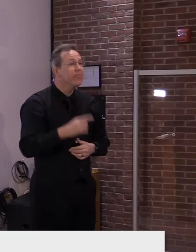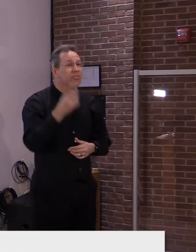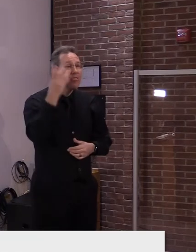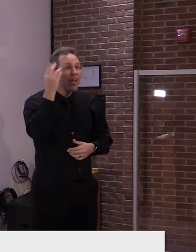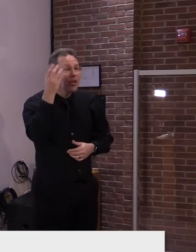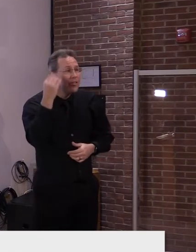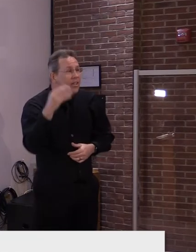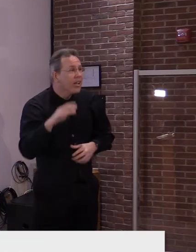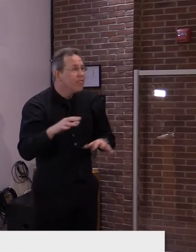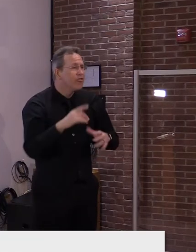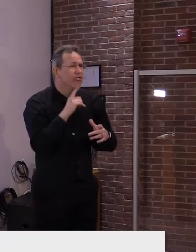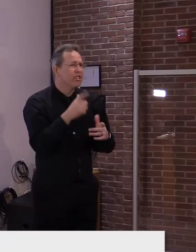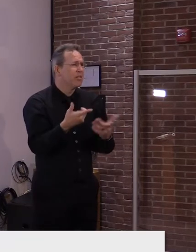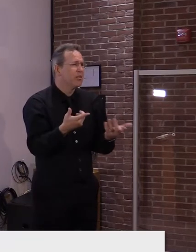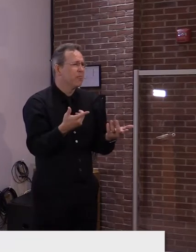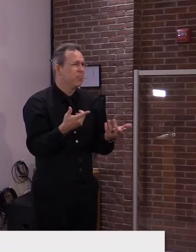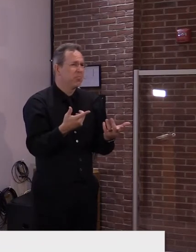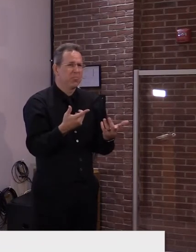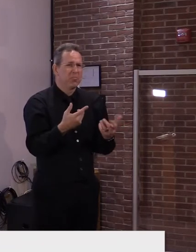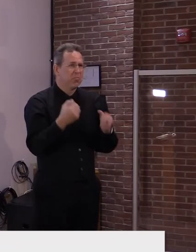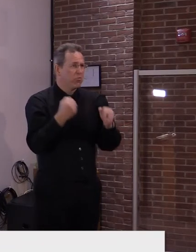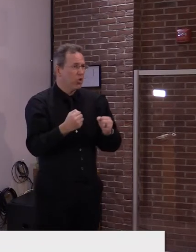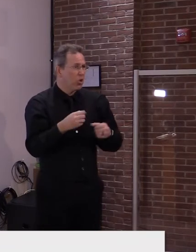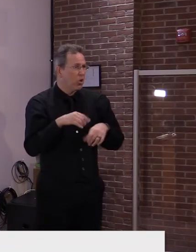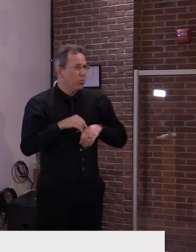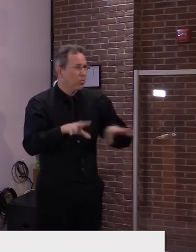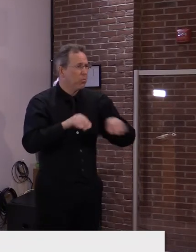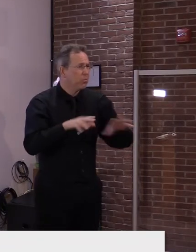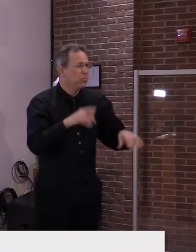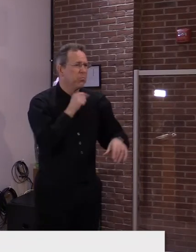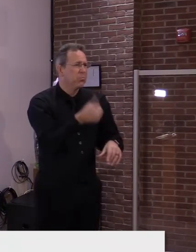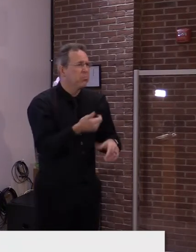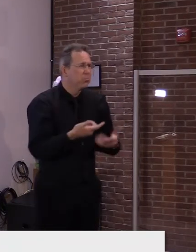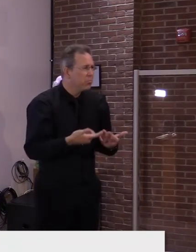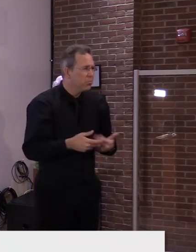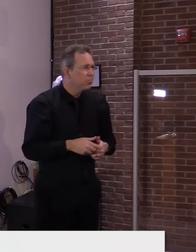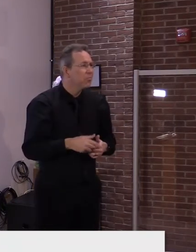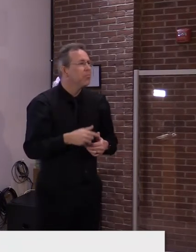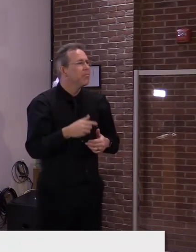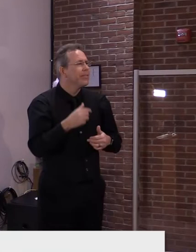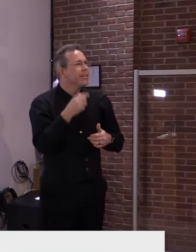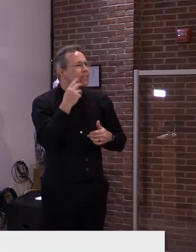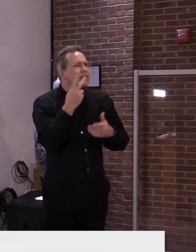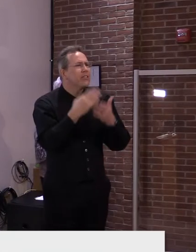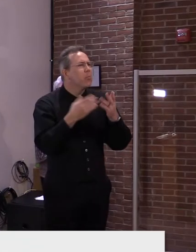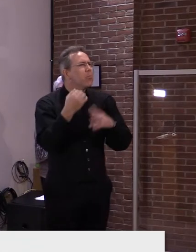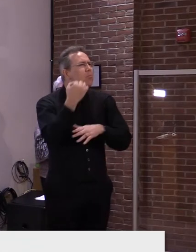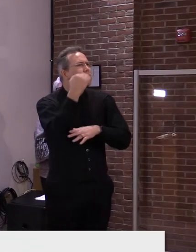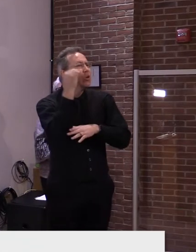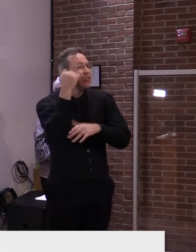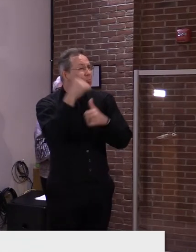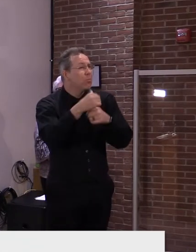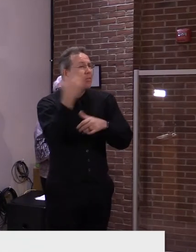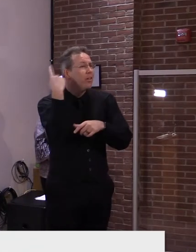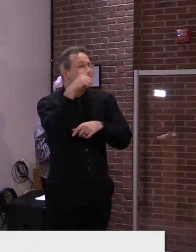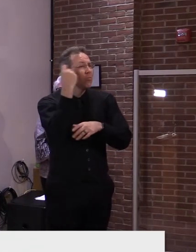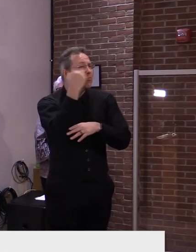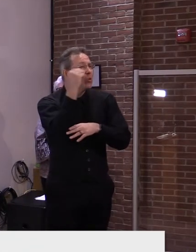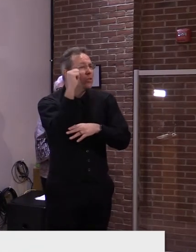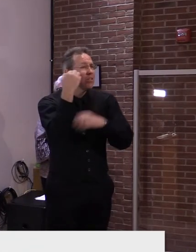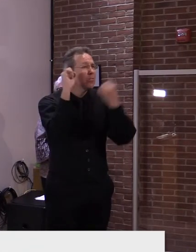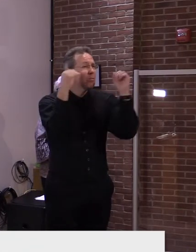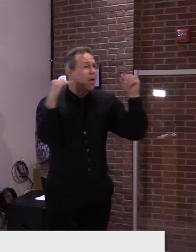from a lot of literature and from perhaps protest experiences in this country where we did not see a lot of